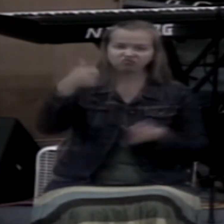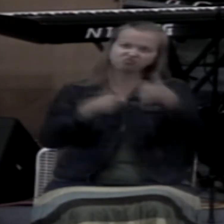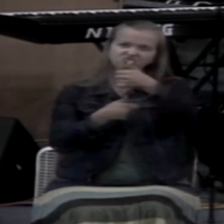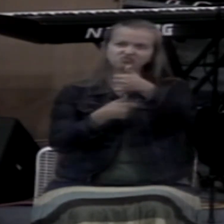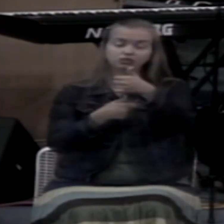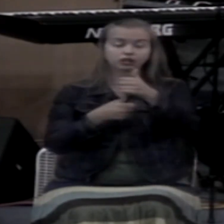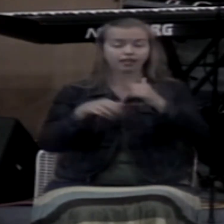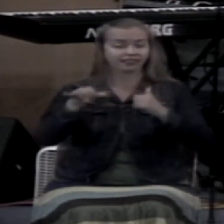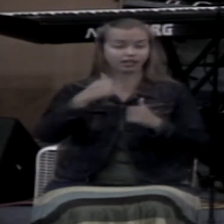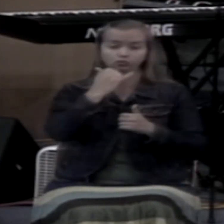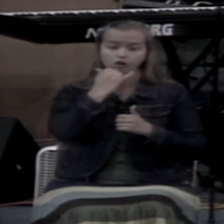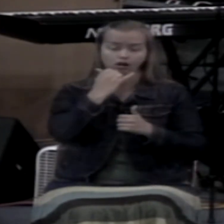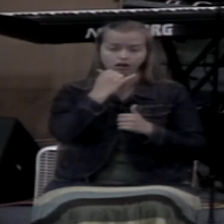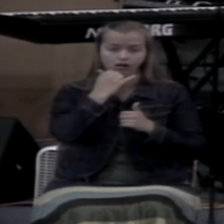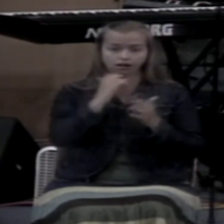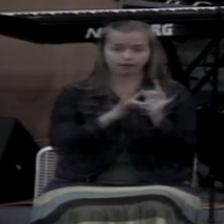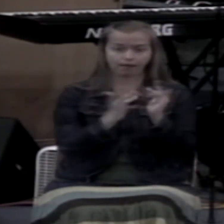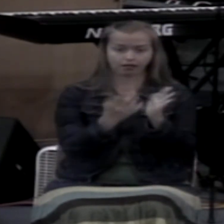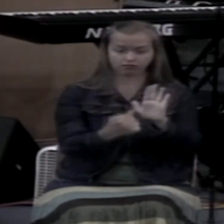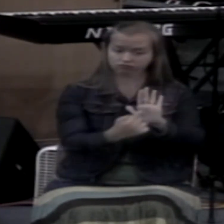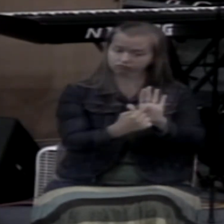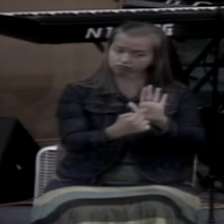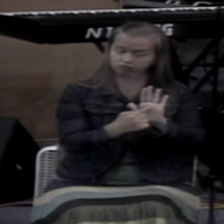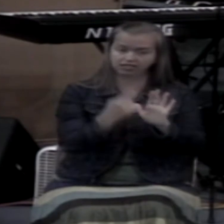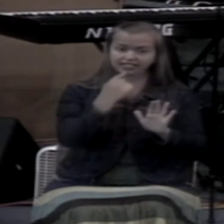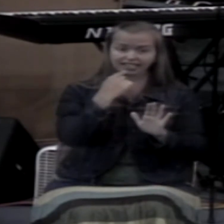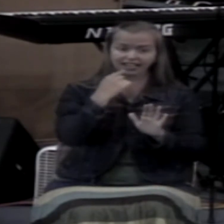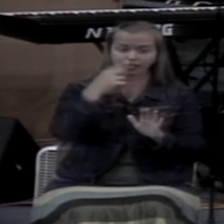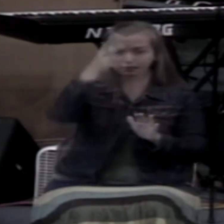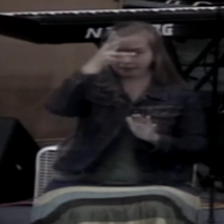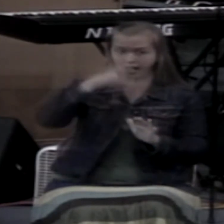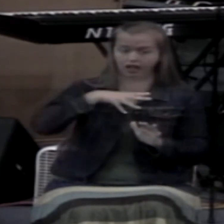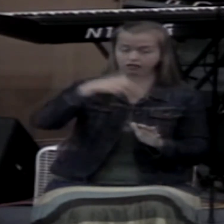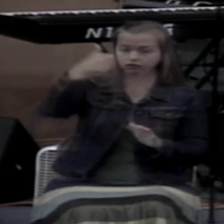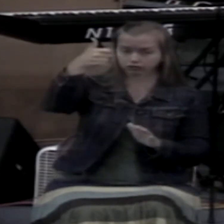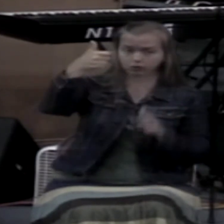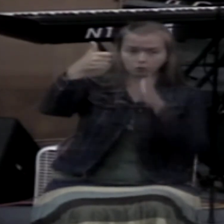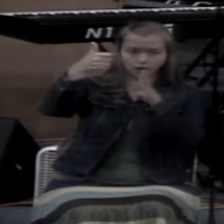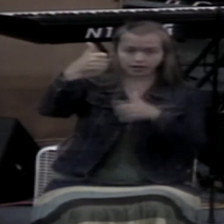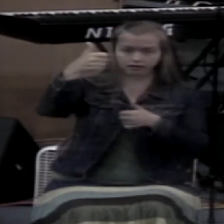don't believe in him or they don't trust him.